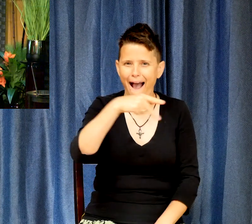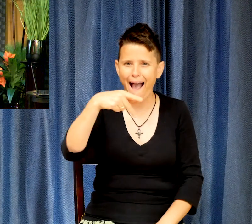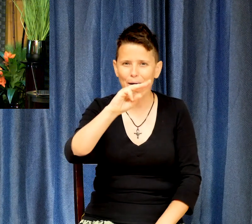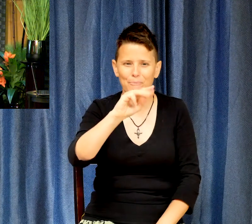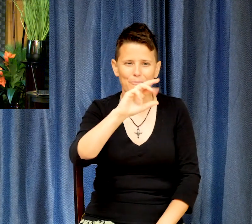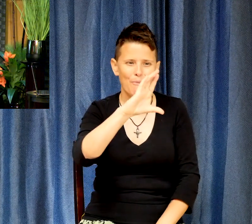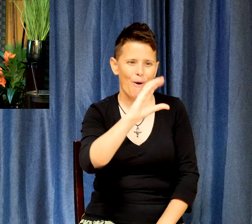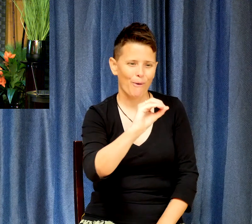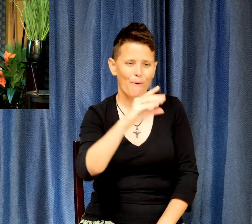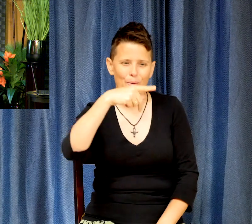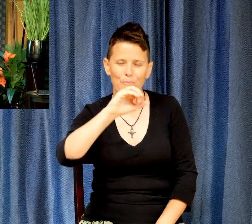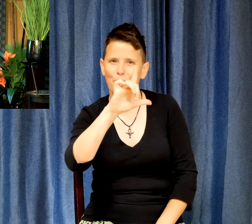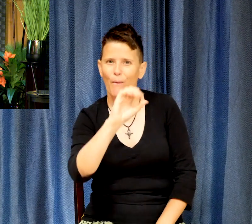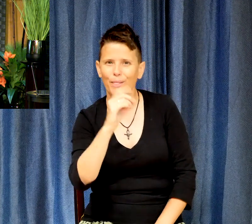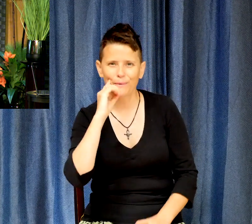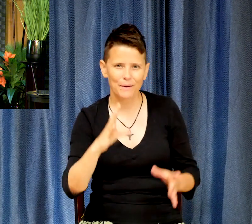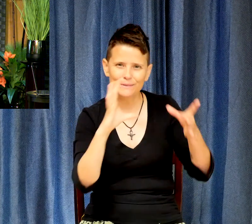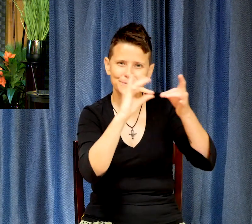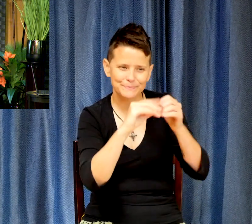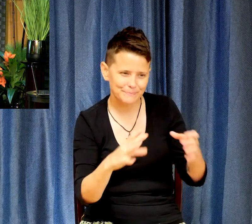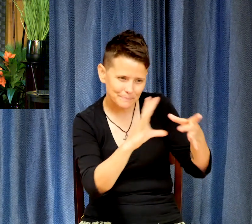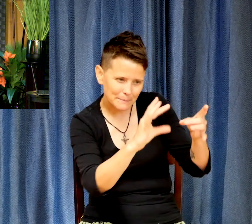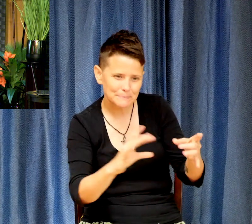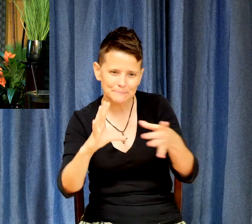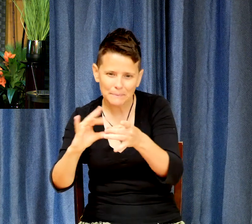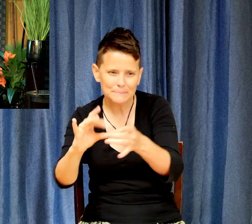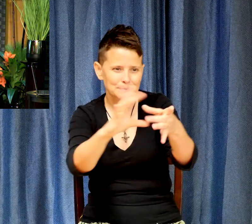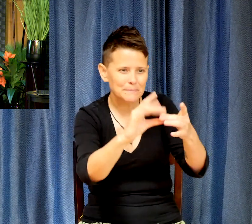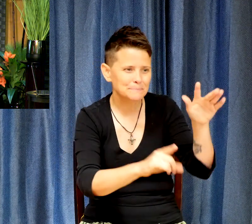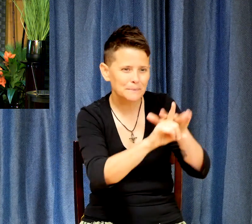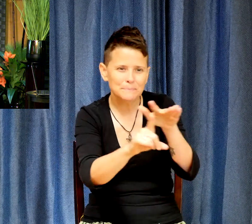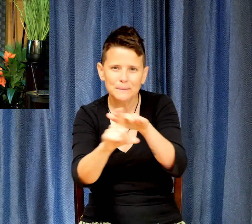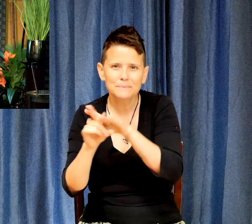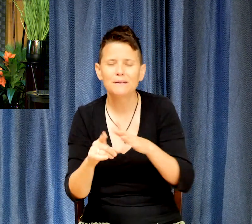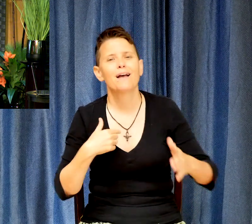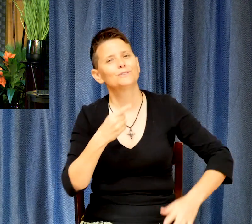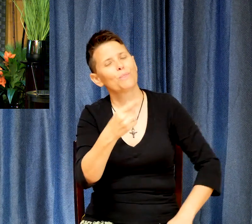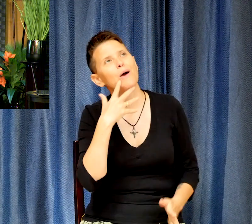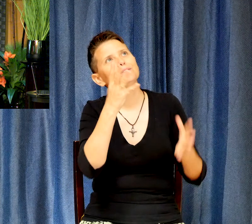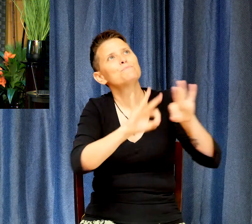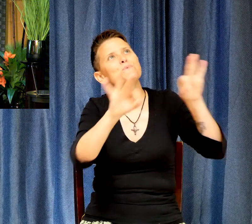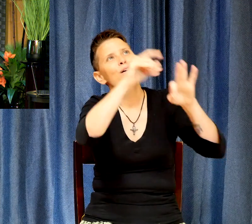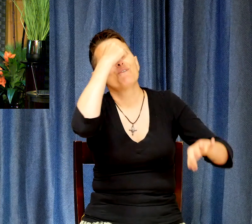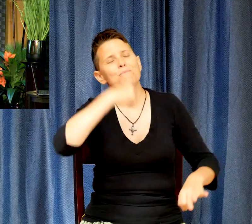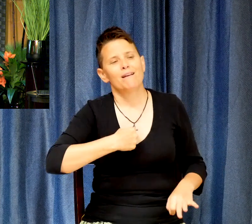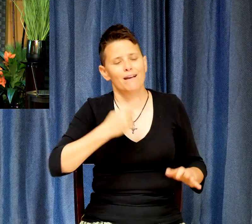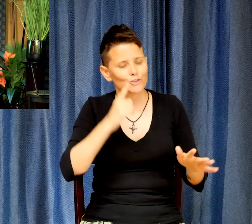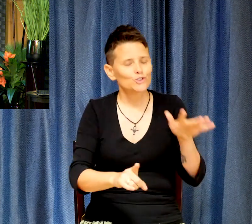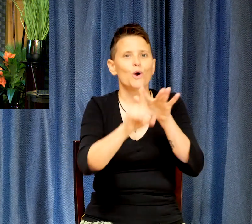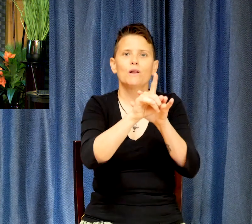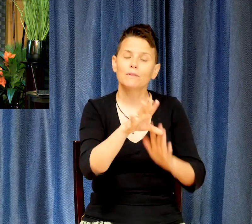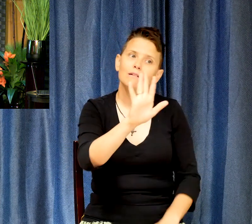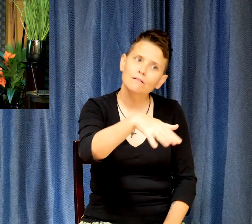that space when you can't hold it for yourself. I think is so key. Absolutely. Just to remind you, like you can be